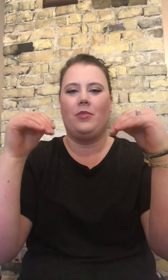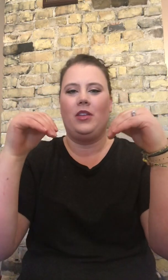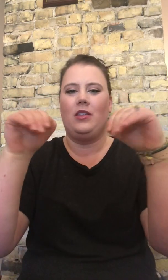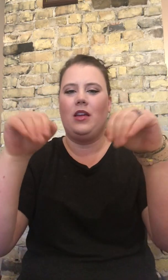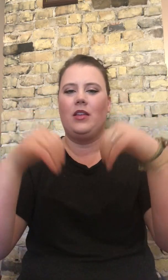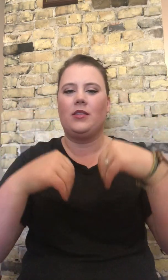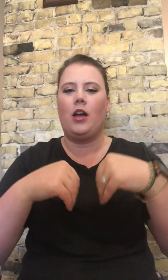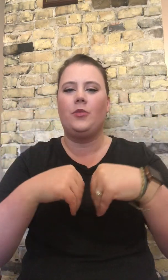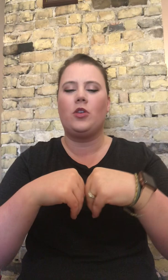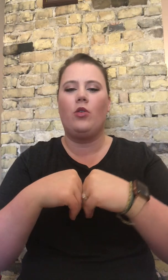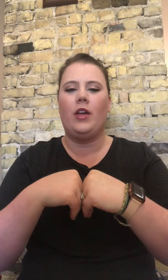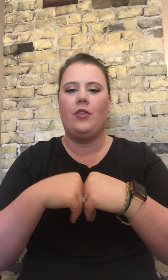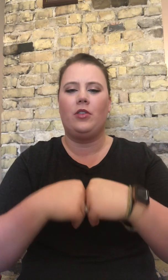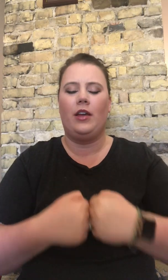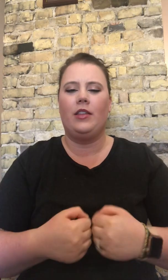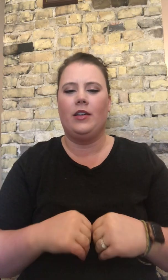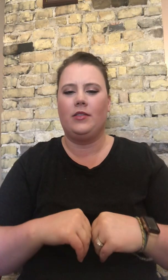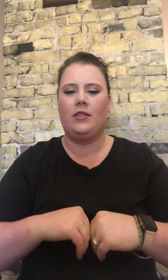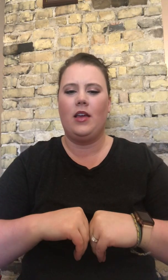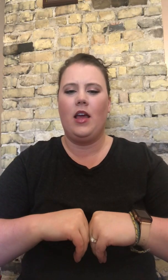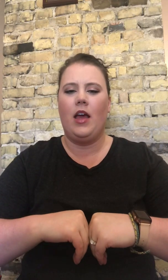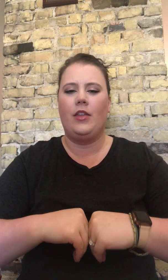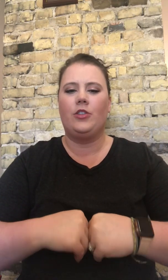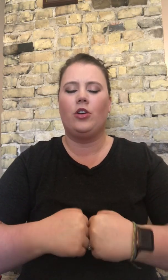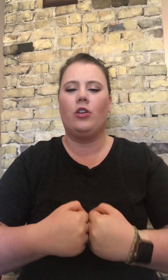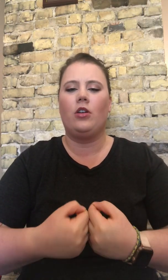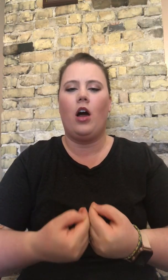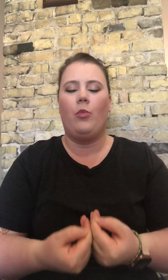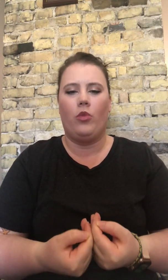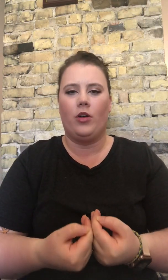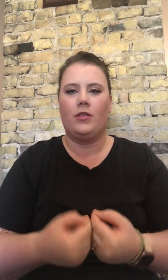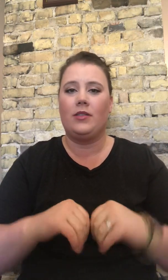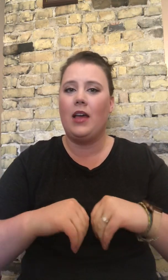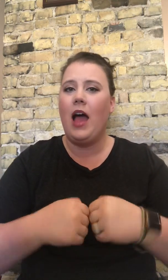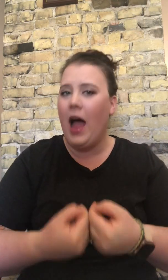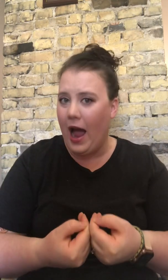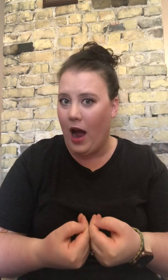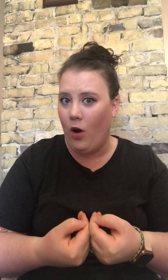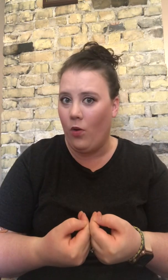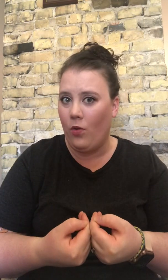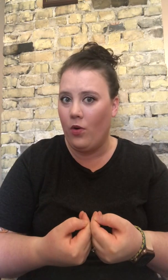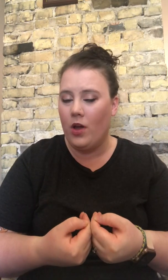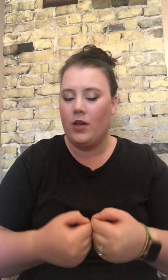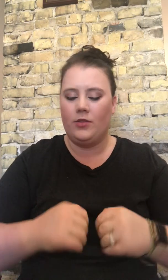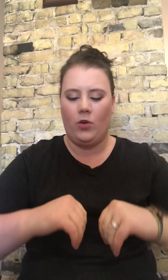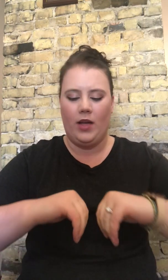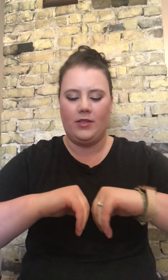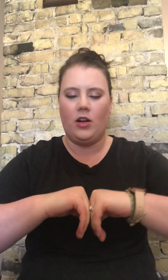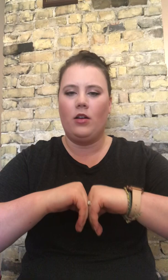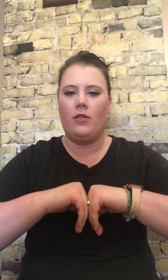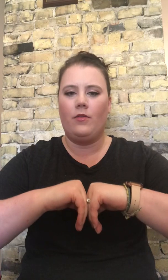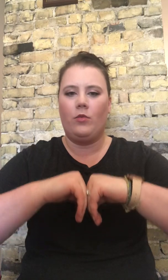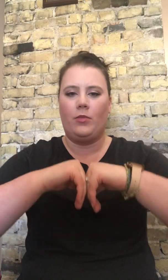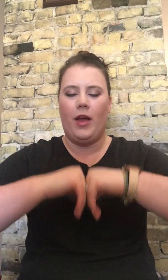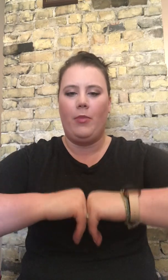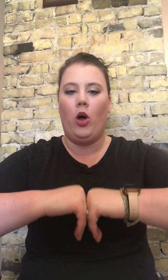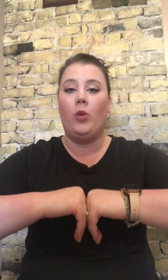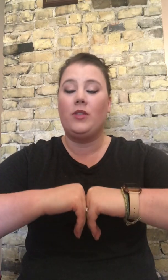something. And these cups go together like this and they turn upwards. How? So I start with my palms